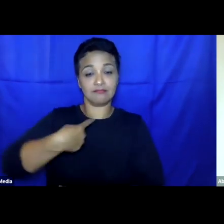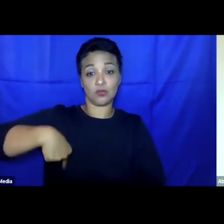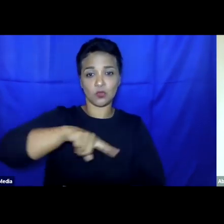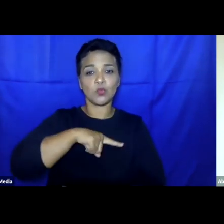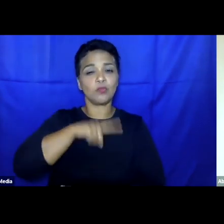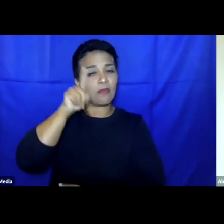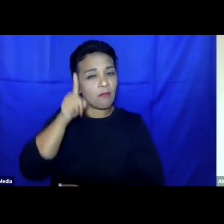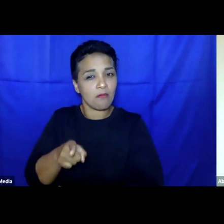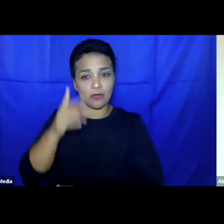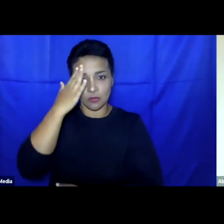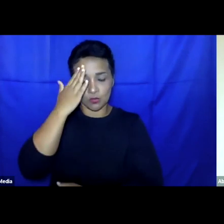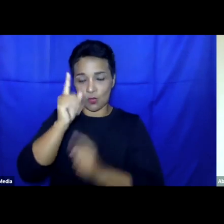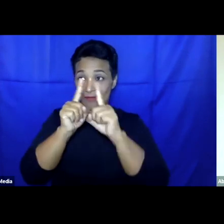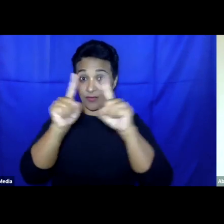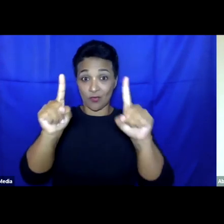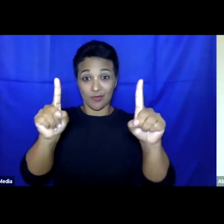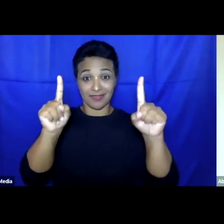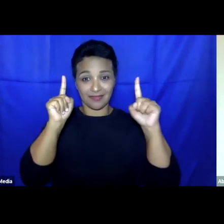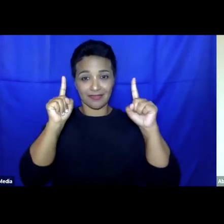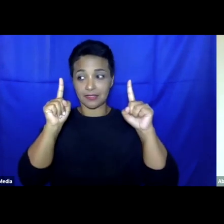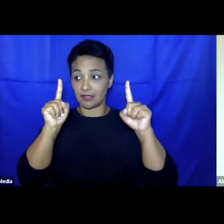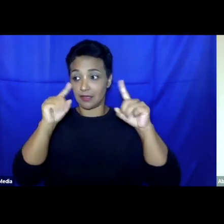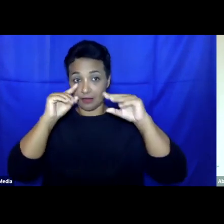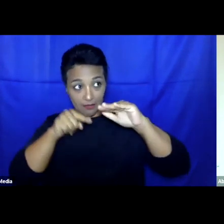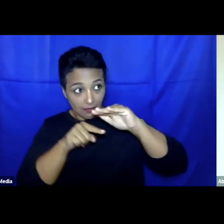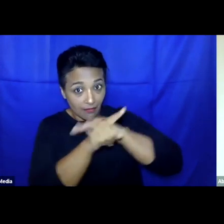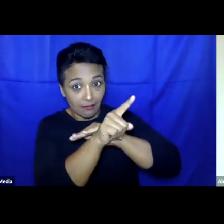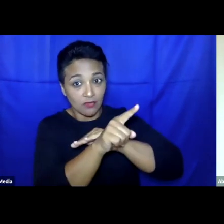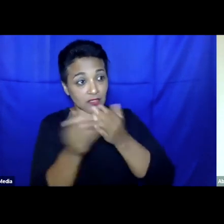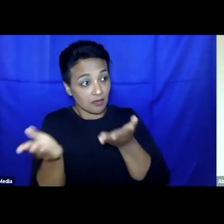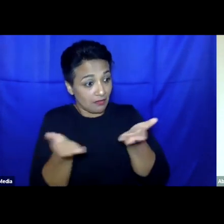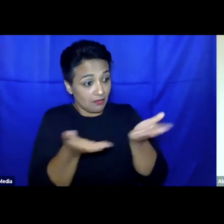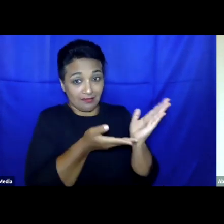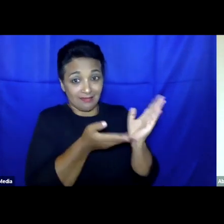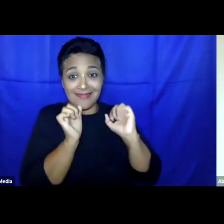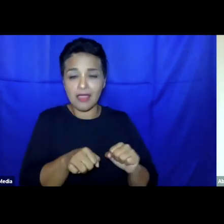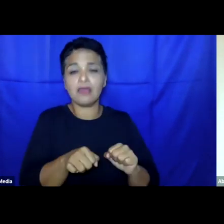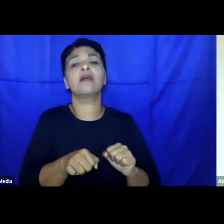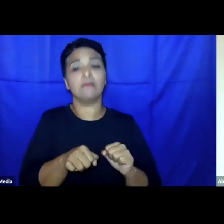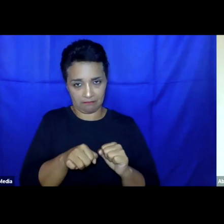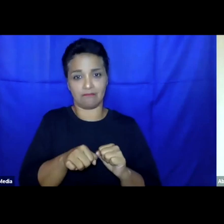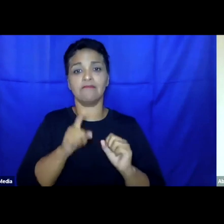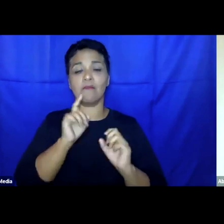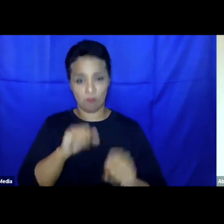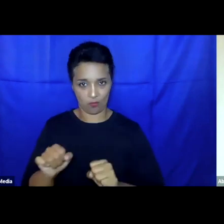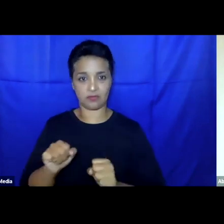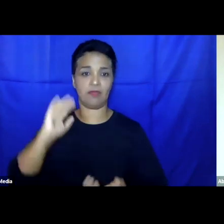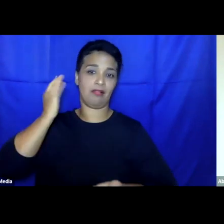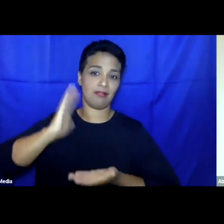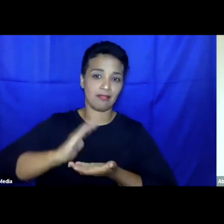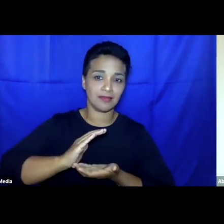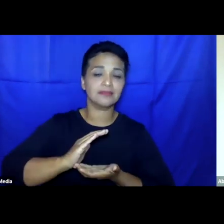the higher education in displaced context, will enable, refugees to